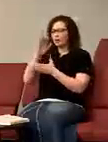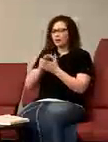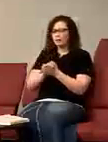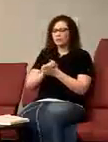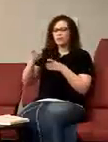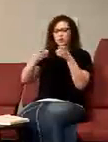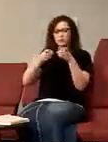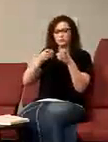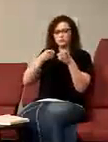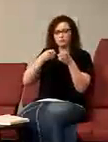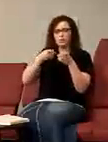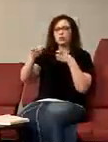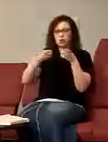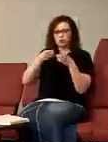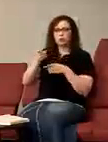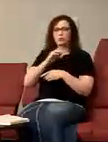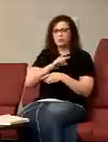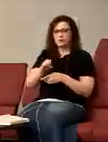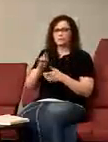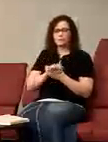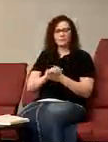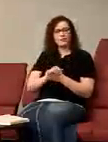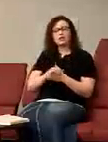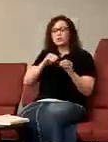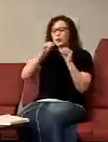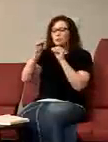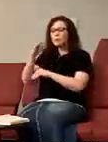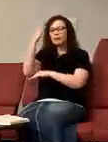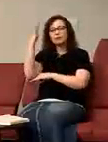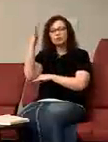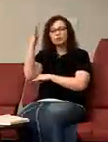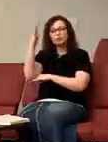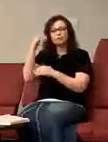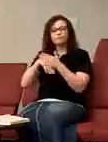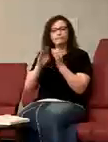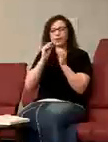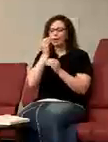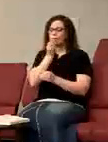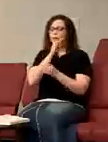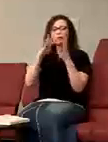wait a minute. So he put this tree in the garden. Because why? He wanted them to